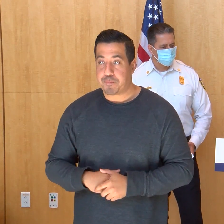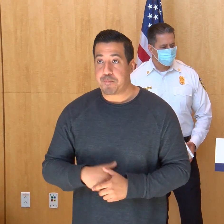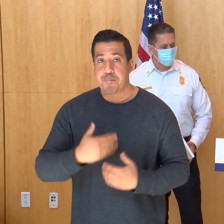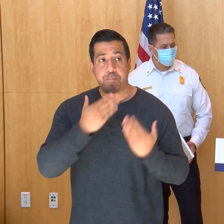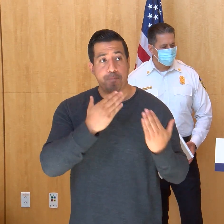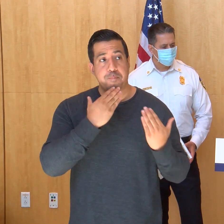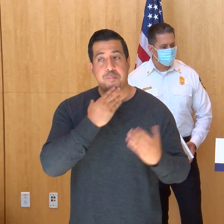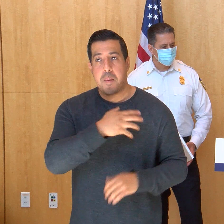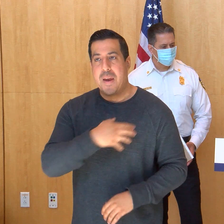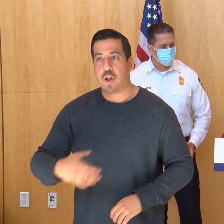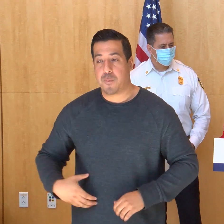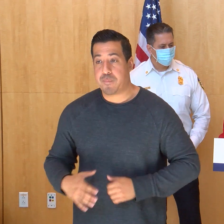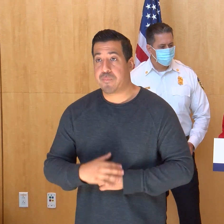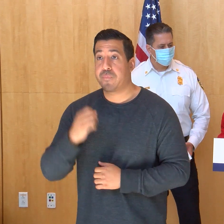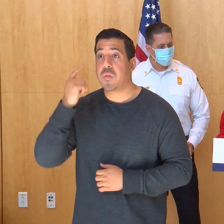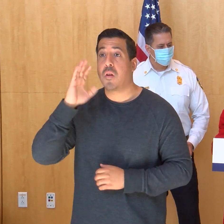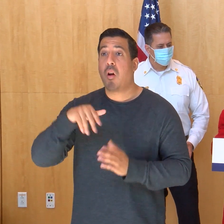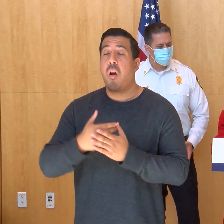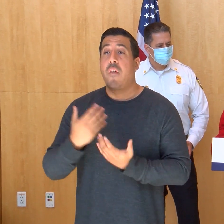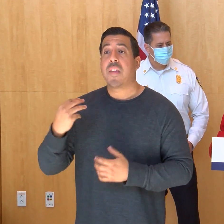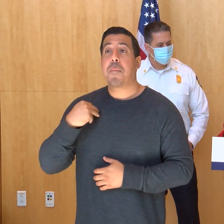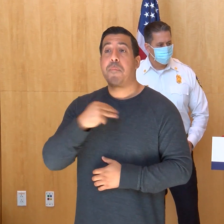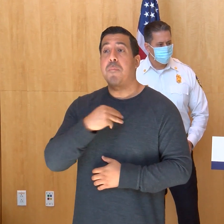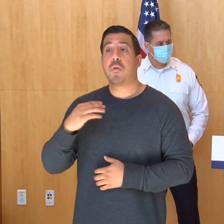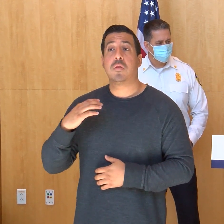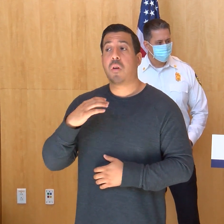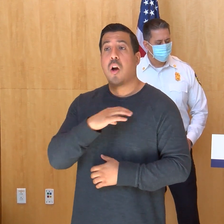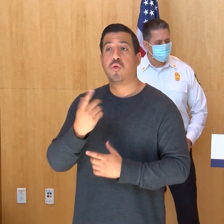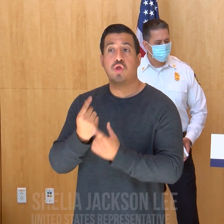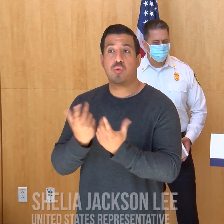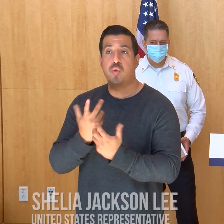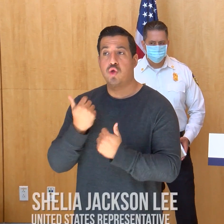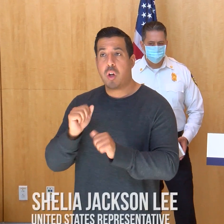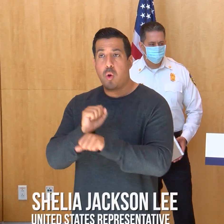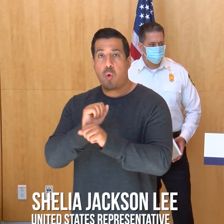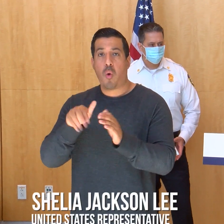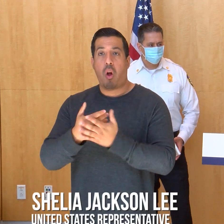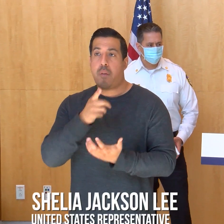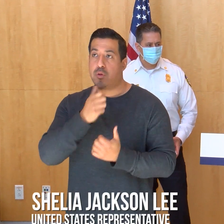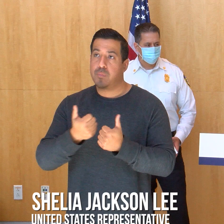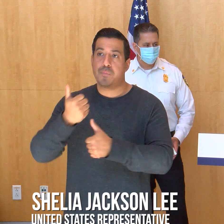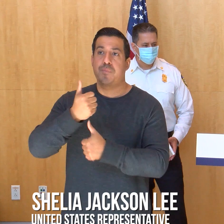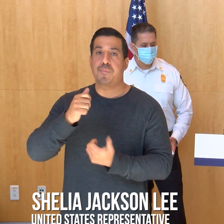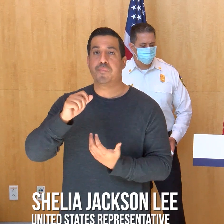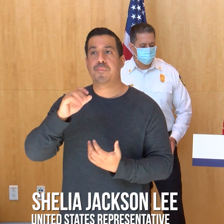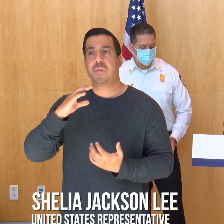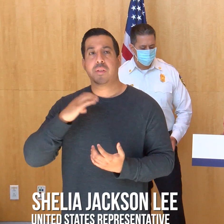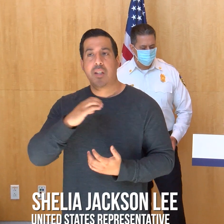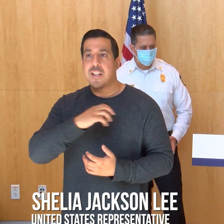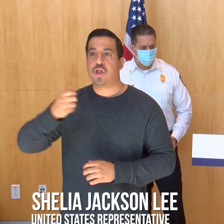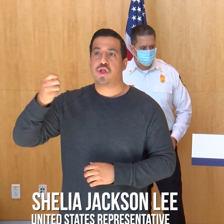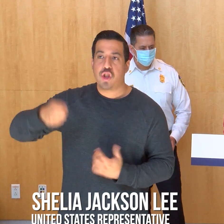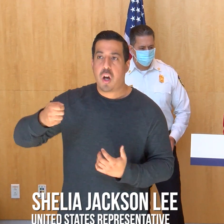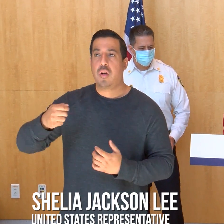Thank you very much, Mayor. The task of a member of Congress is to work closely with their local officials, the mayor and the county judge. The mayor and